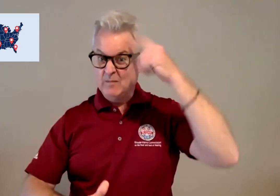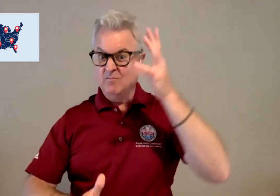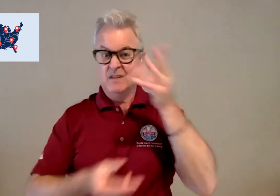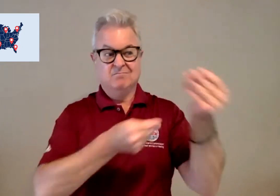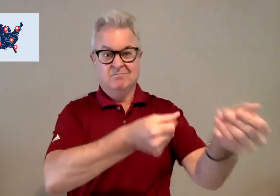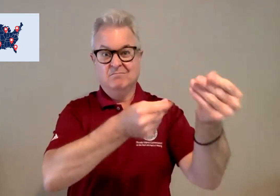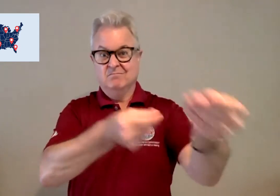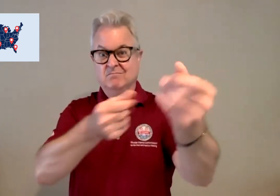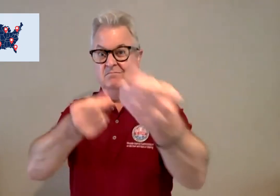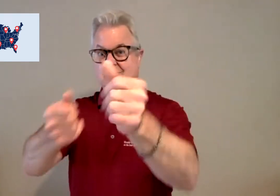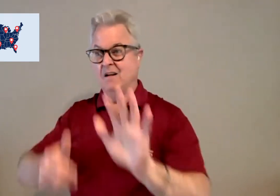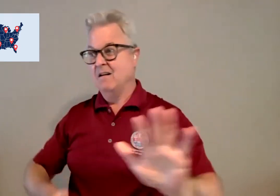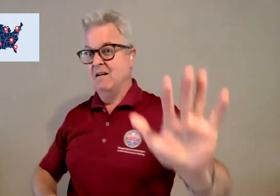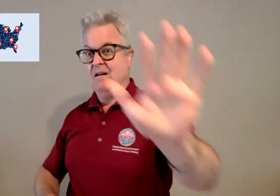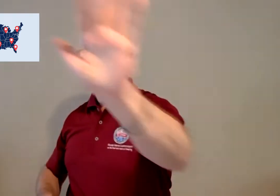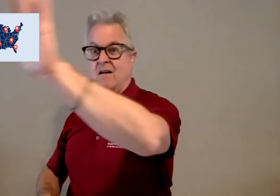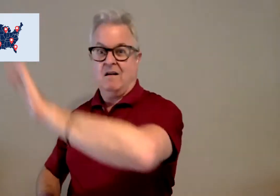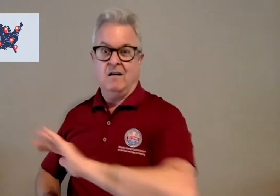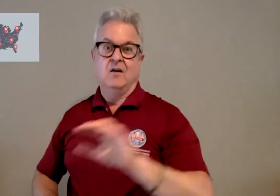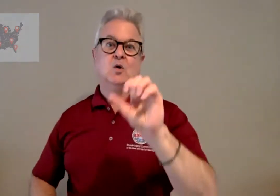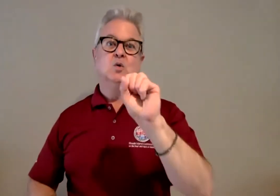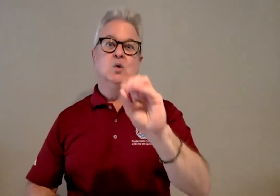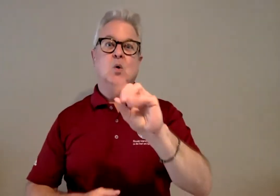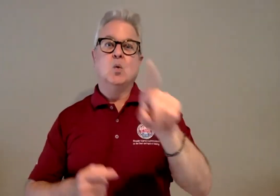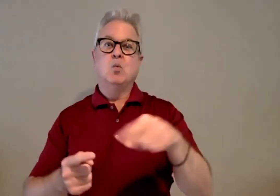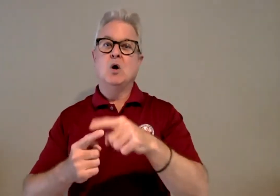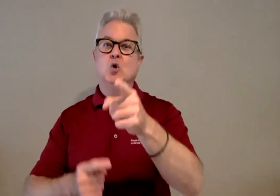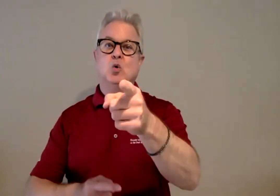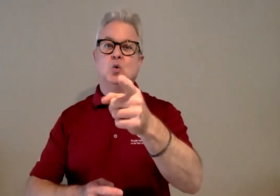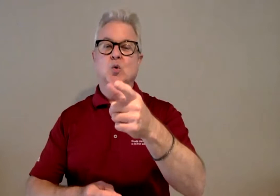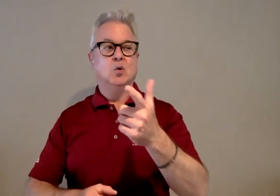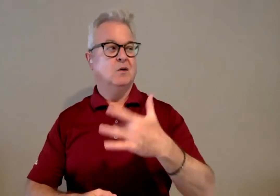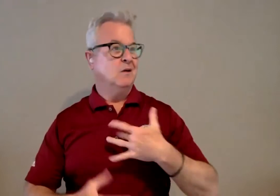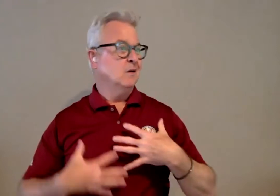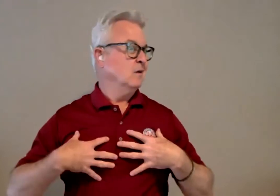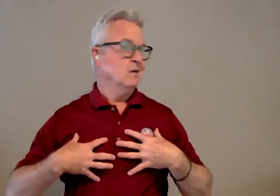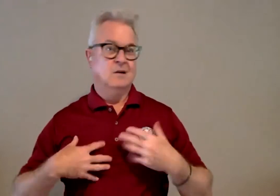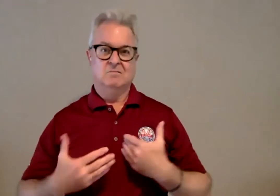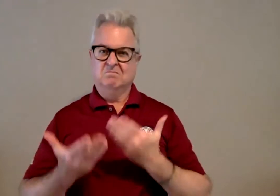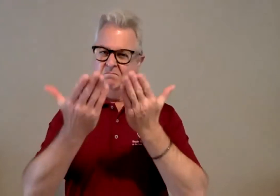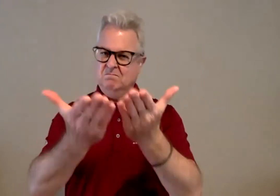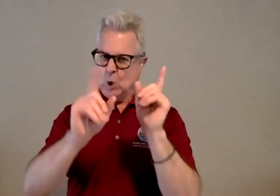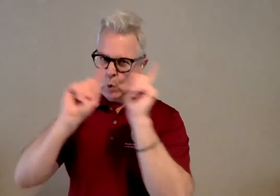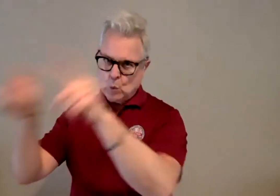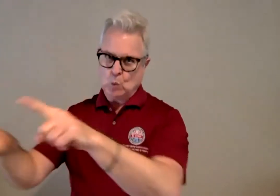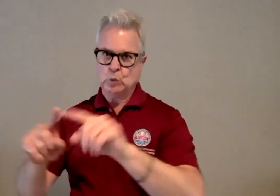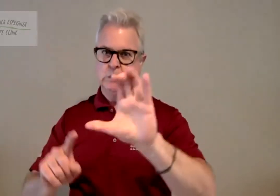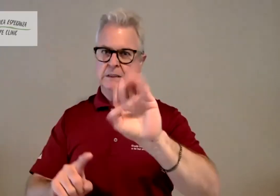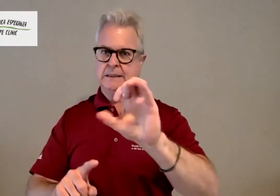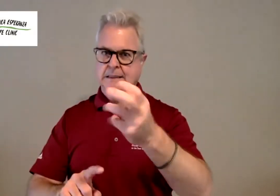first, okay? The government is going to set up funding to establish these in various locations throughout the United States, so that anyone